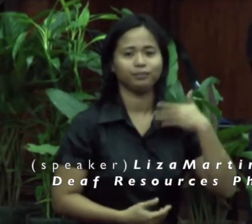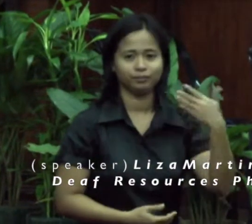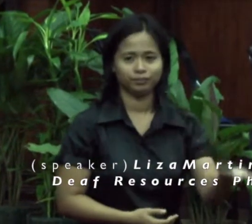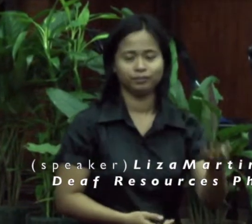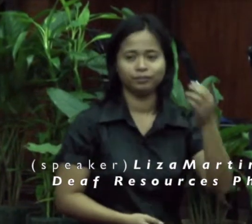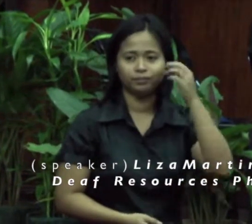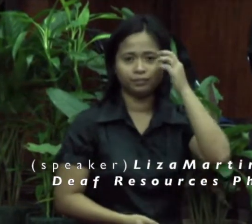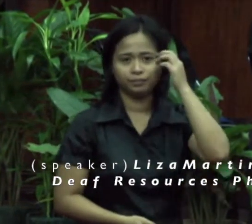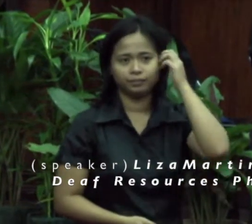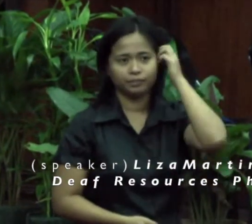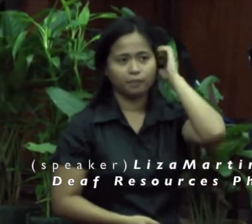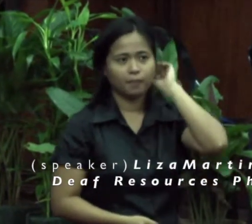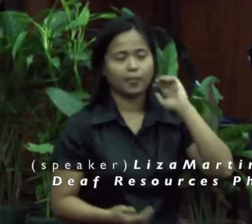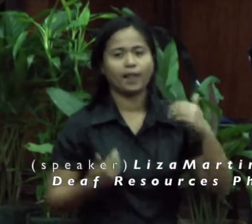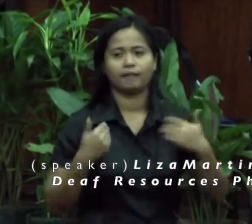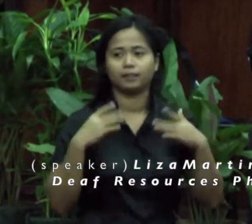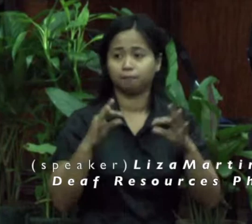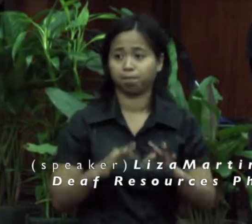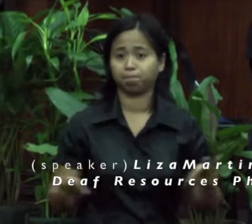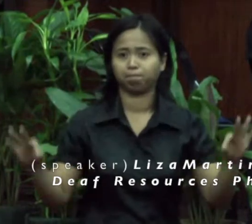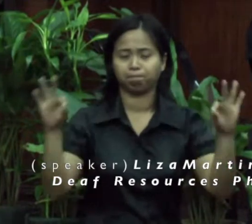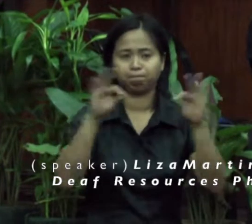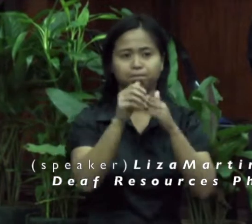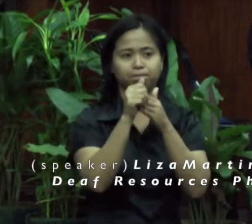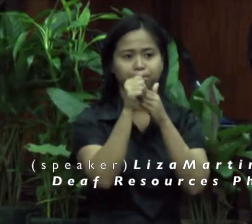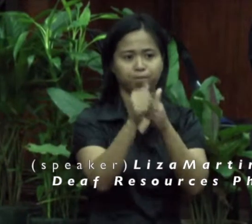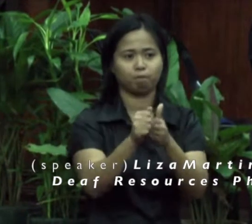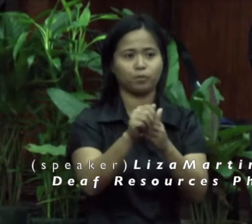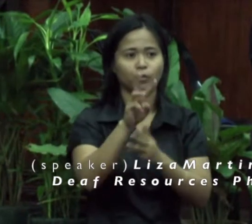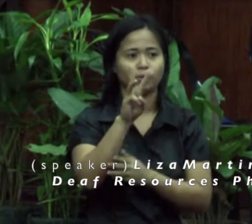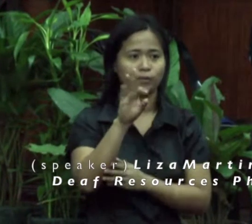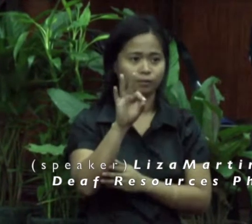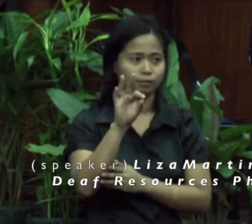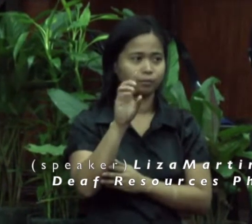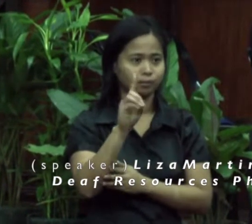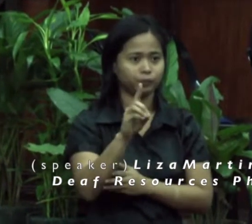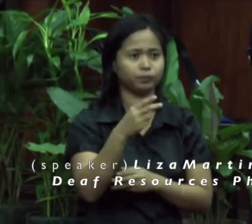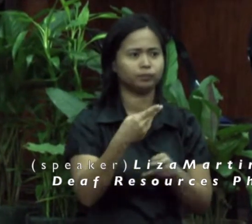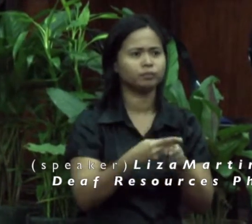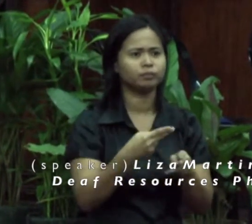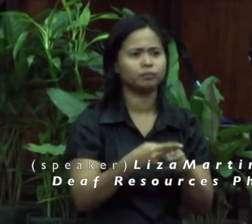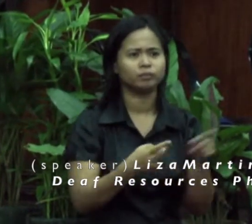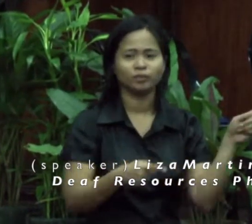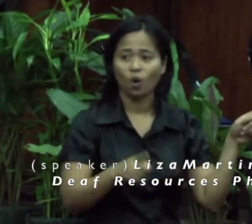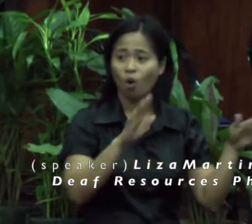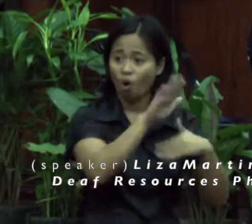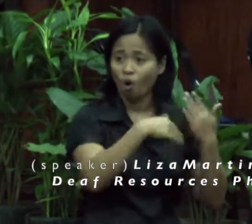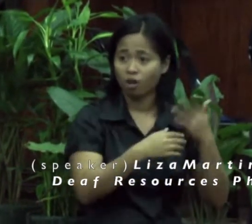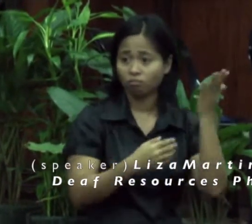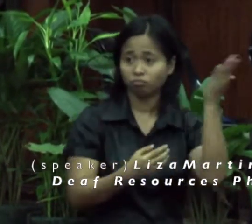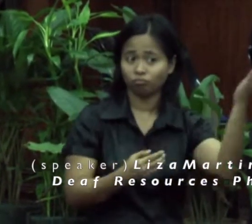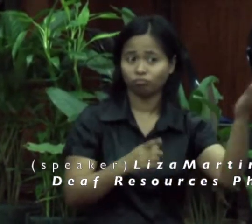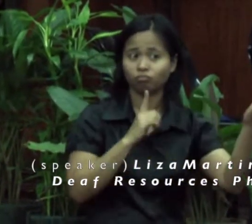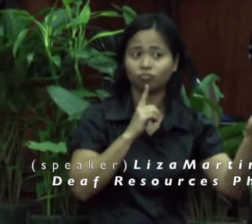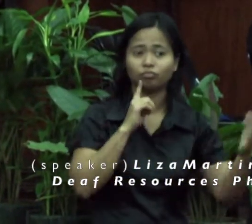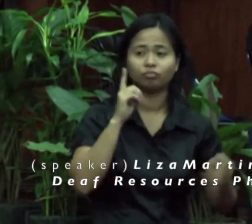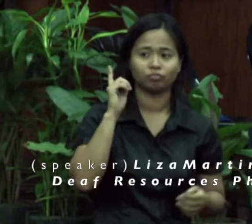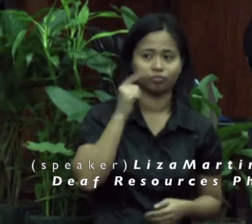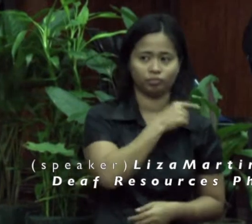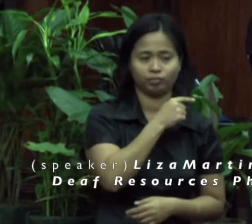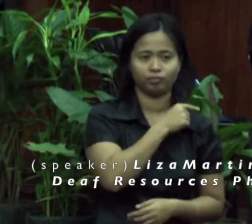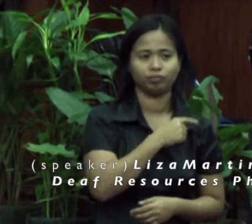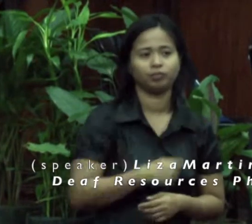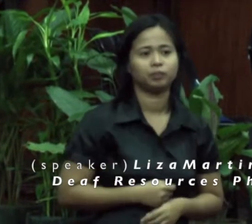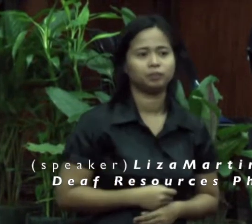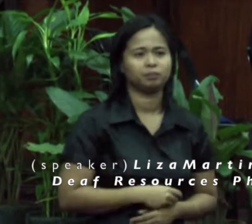this is now a very important leader also of the World Federation of the Deaf. His name, these are all deaf people. Marku, I